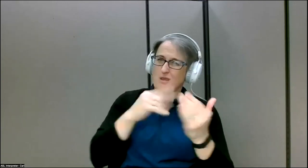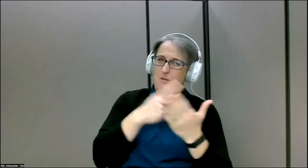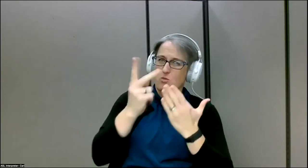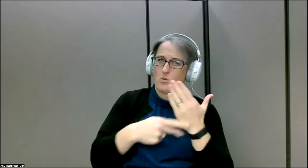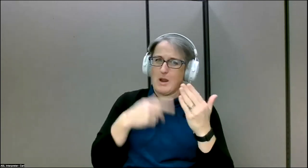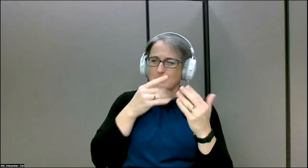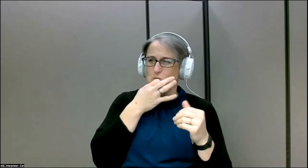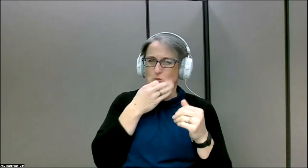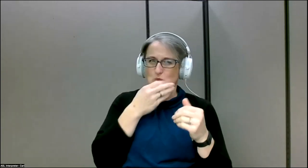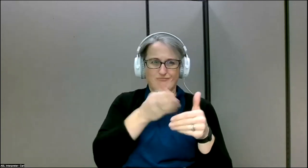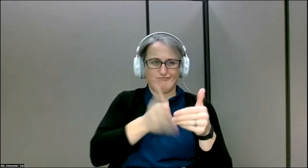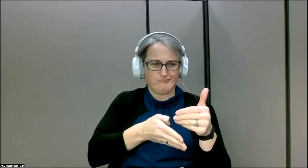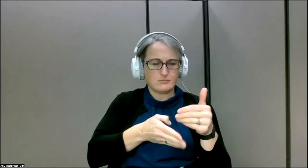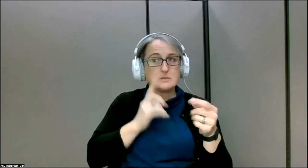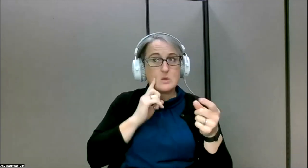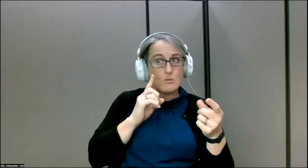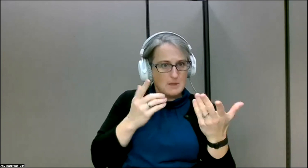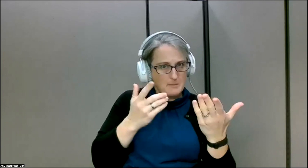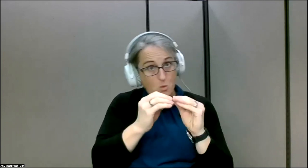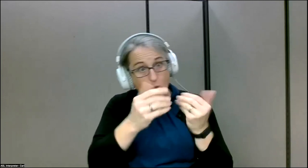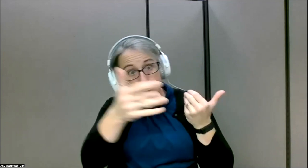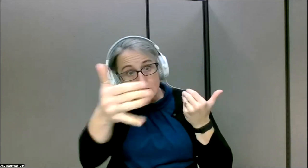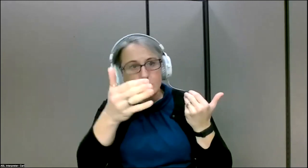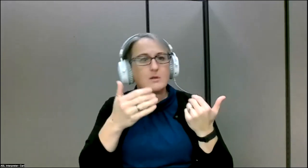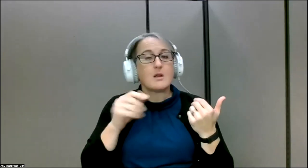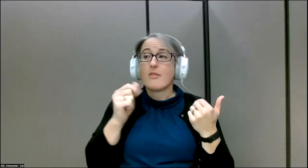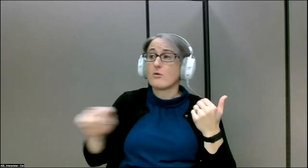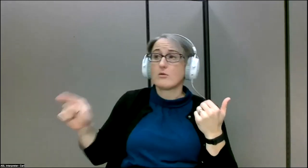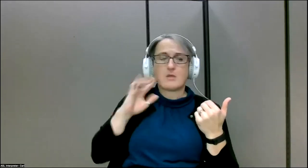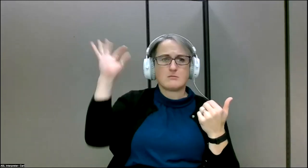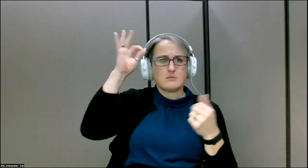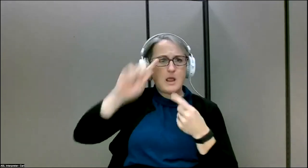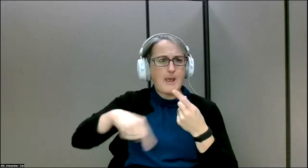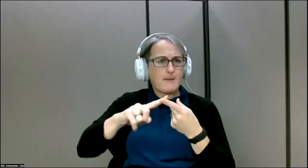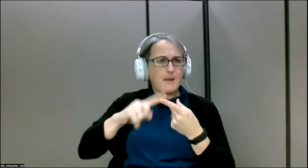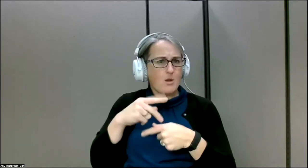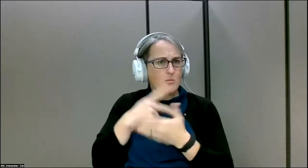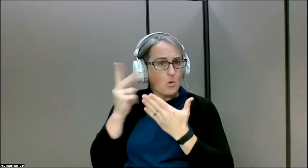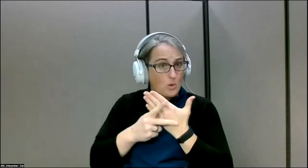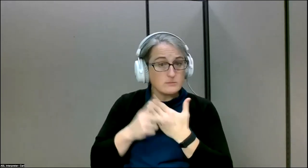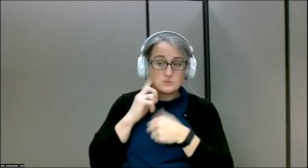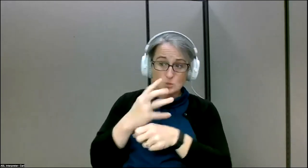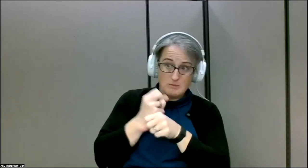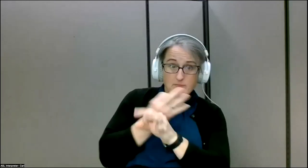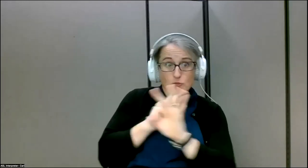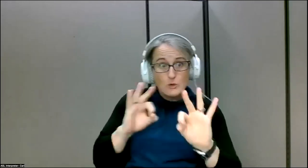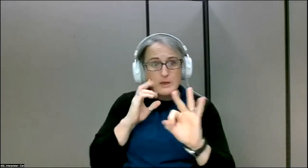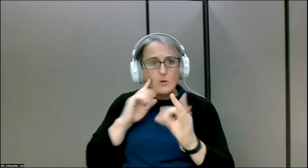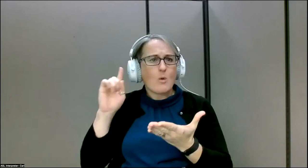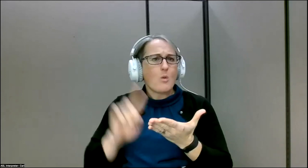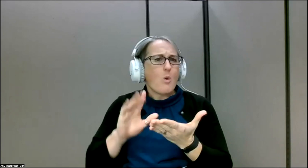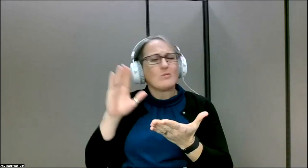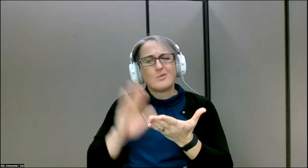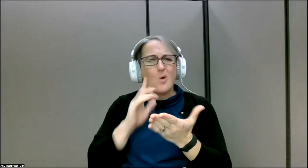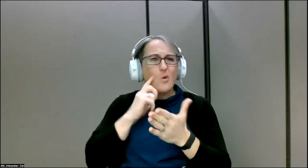Um, and then again, some people are not aware of the great programs that exist to get free and low cost devices. So some people are not aware that